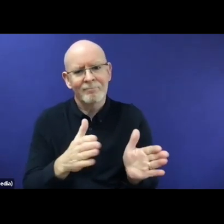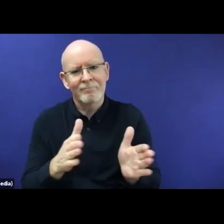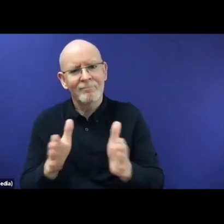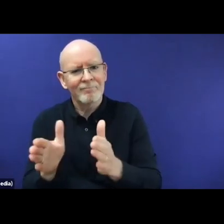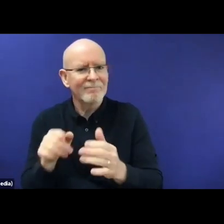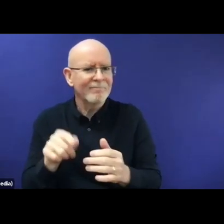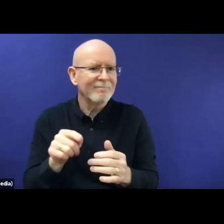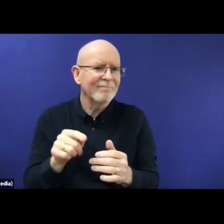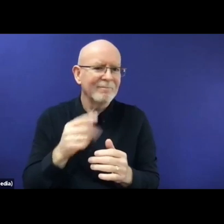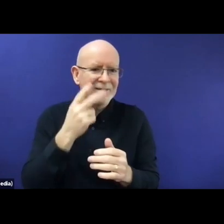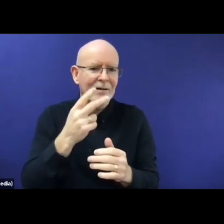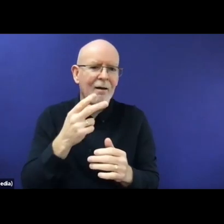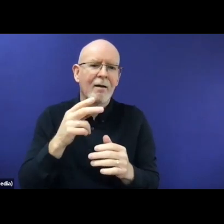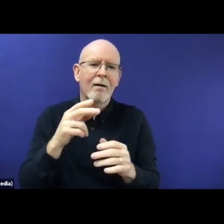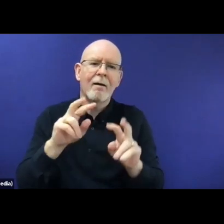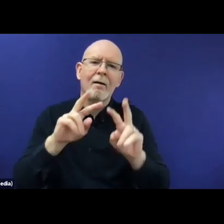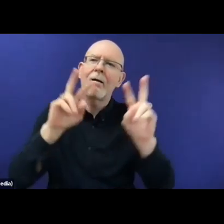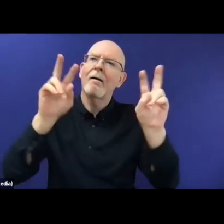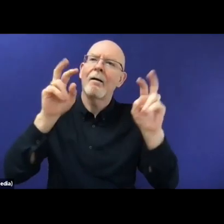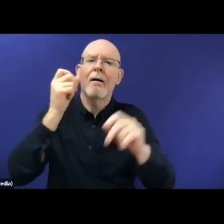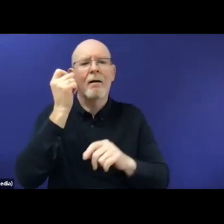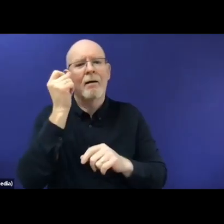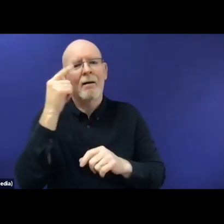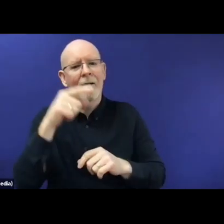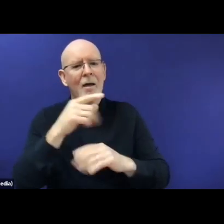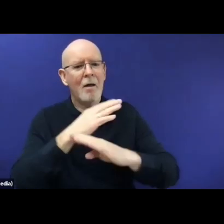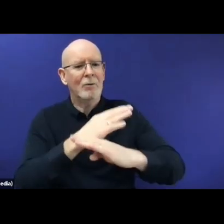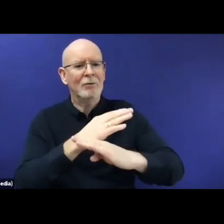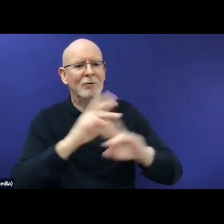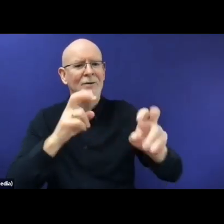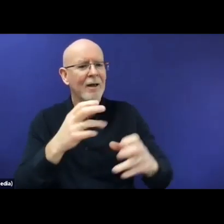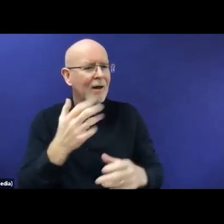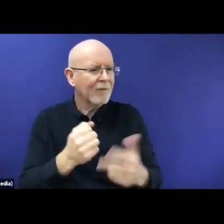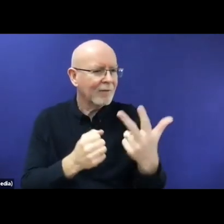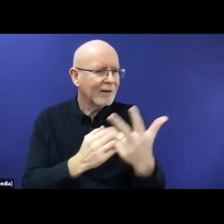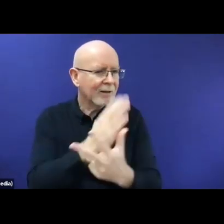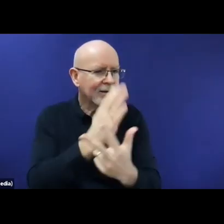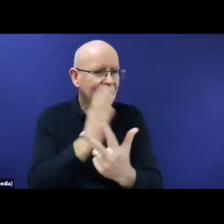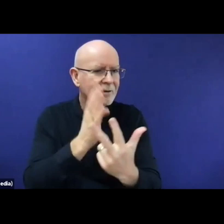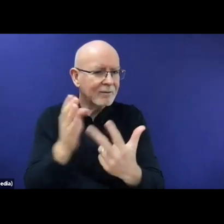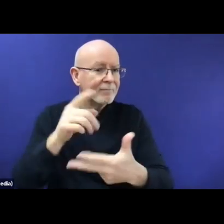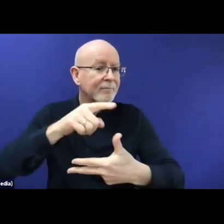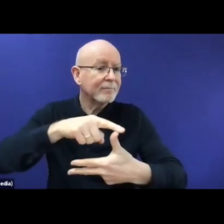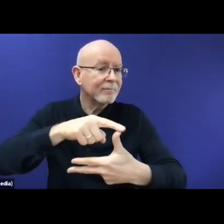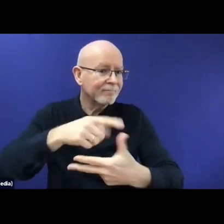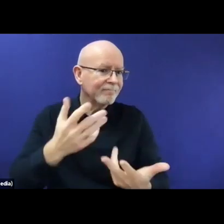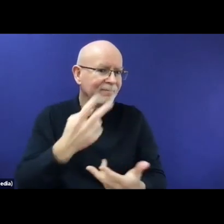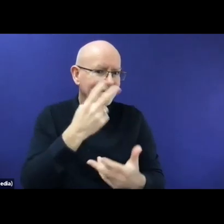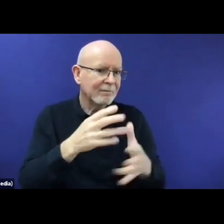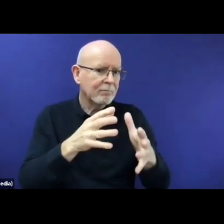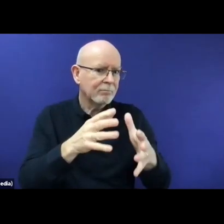course, there's been the development of human rights law. So today, the concept of protection is usually understood